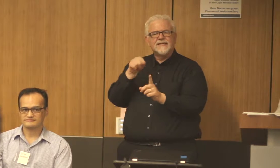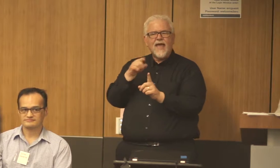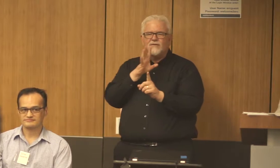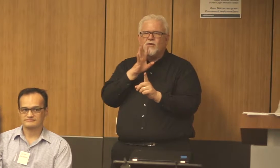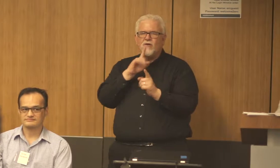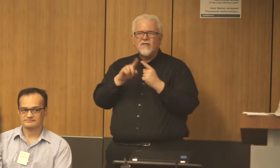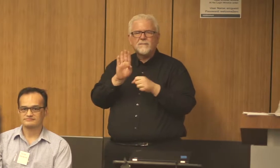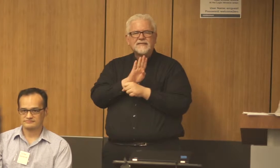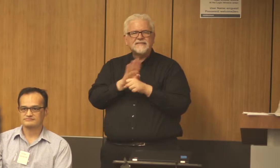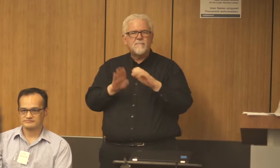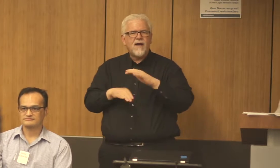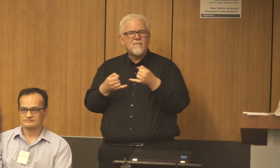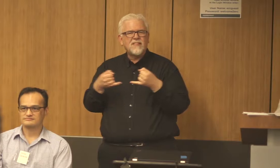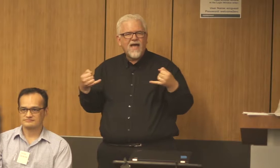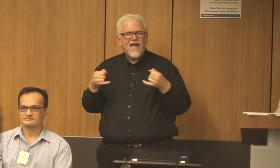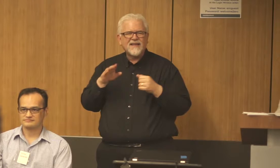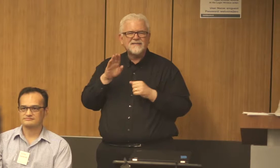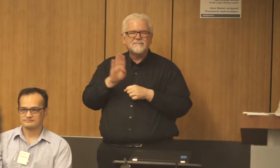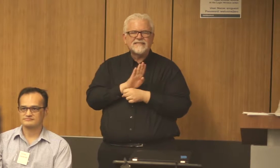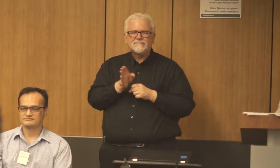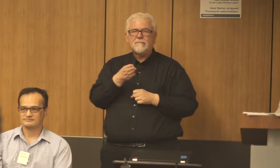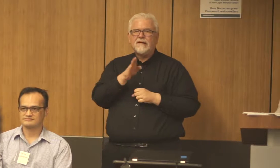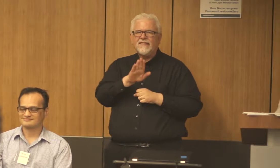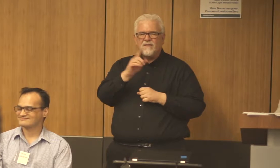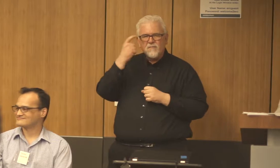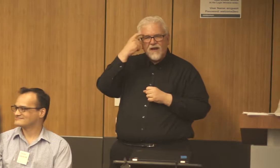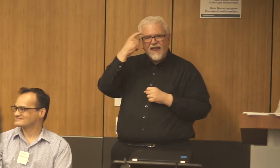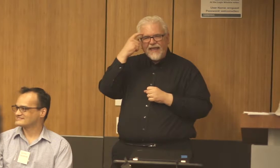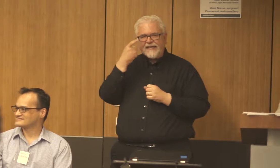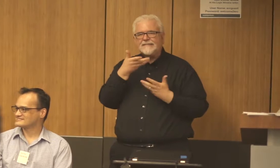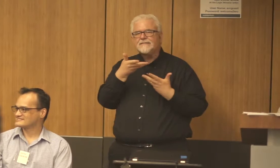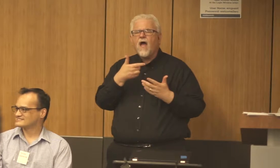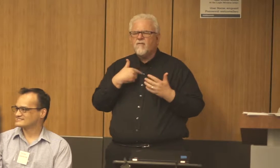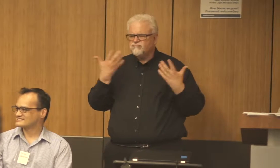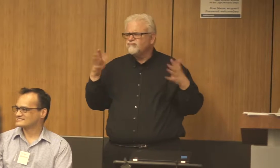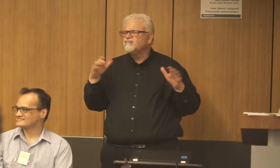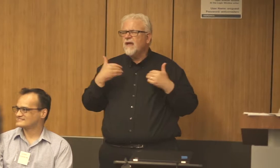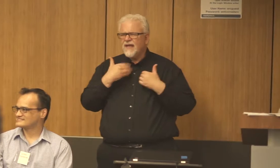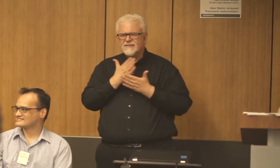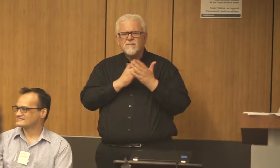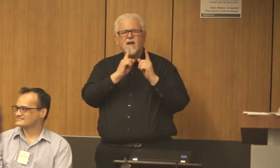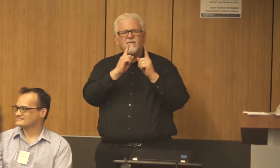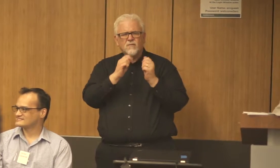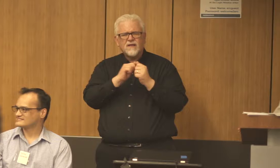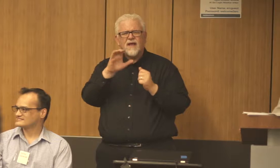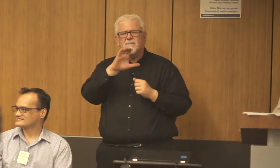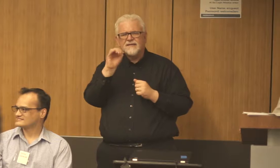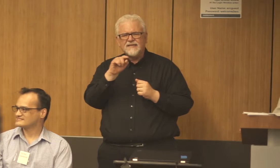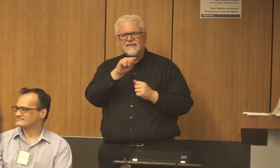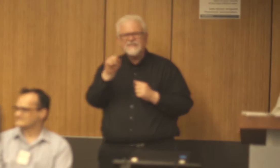to their business side of their brain. So really I've had conversations with companies about